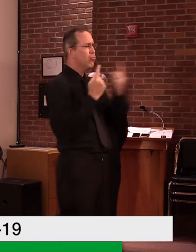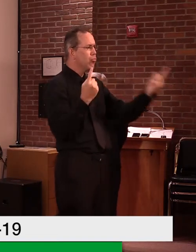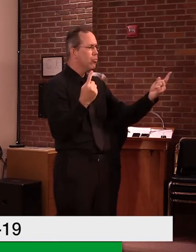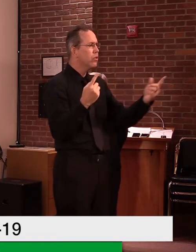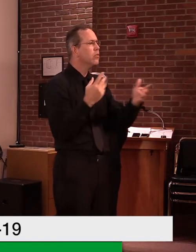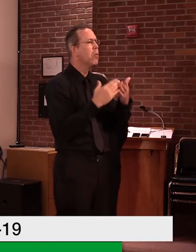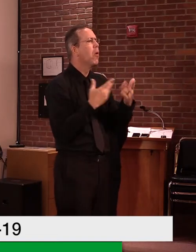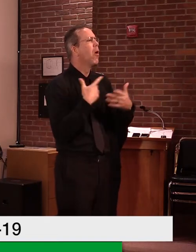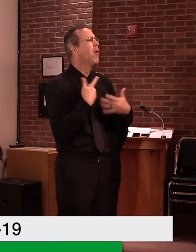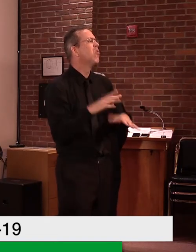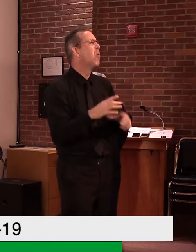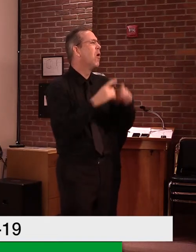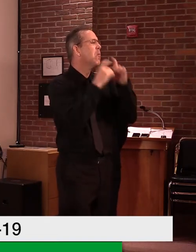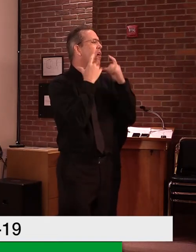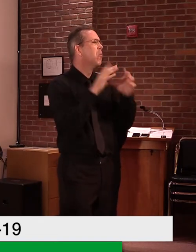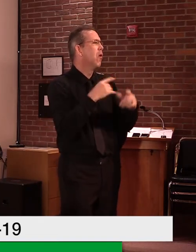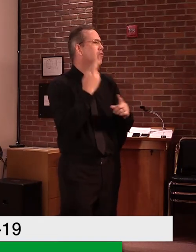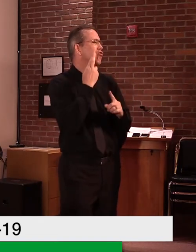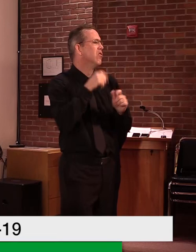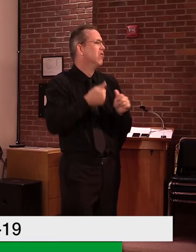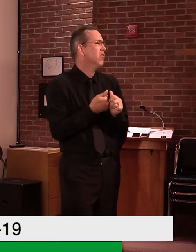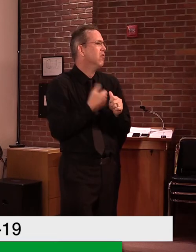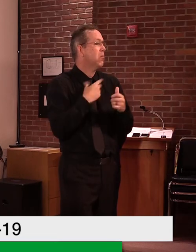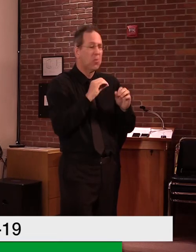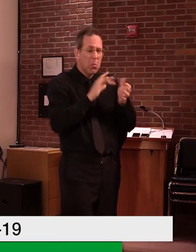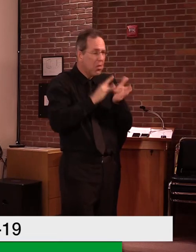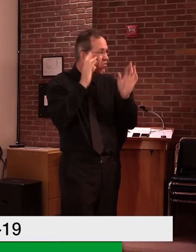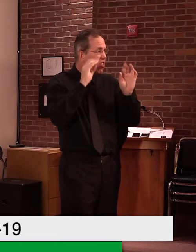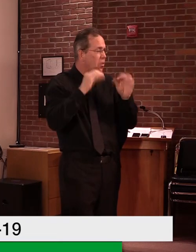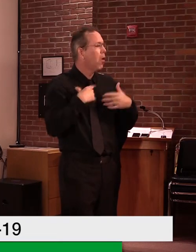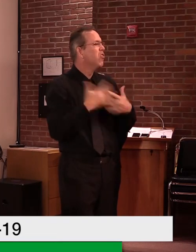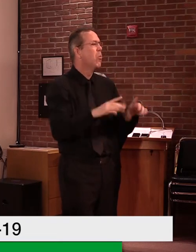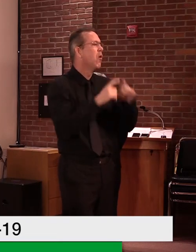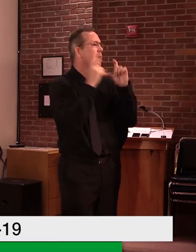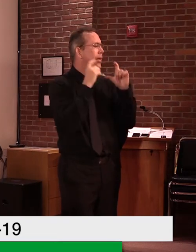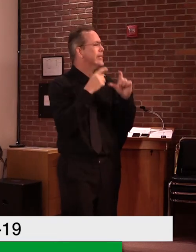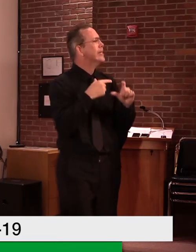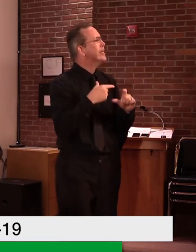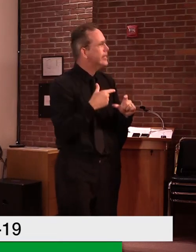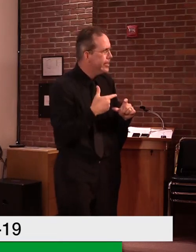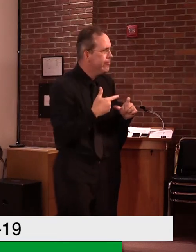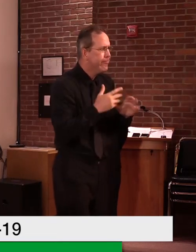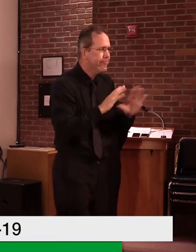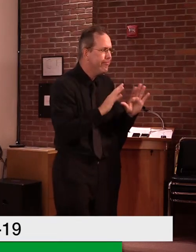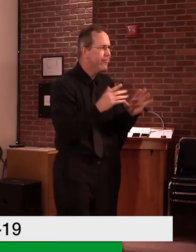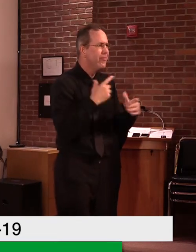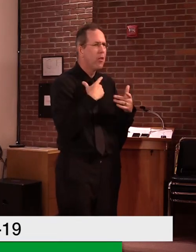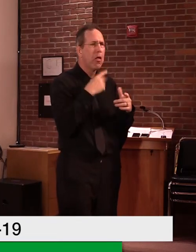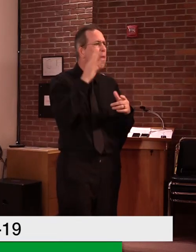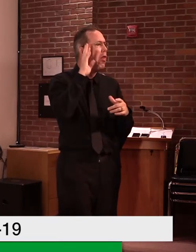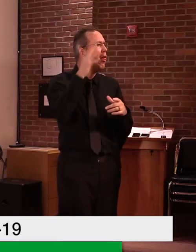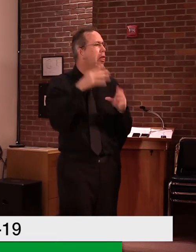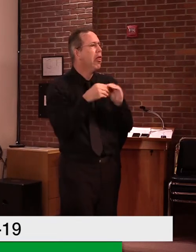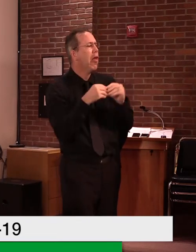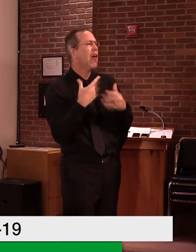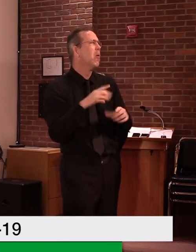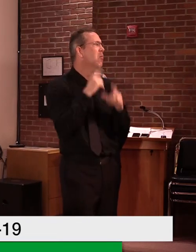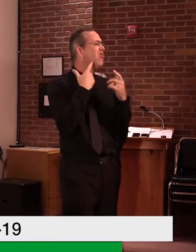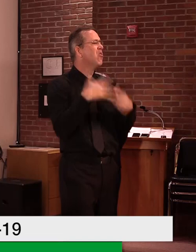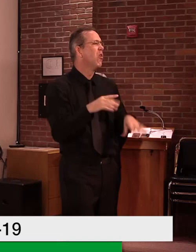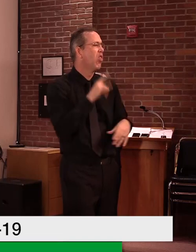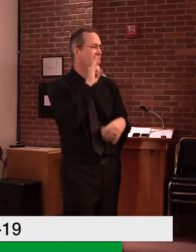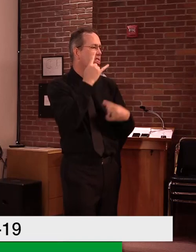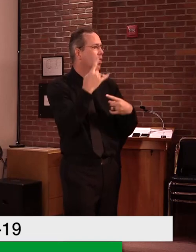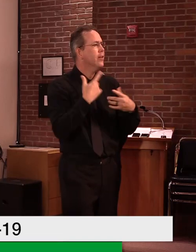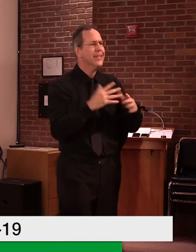real data, not just something you see on Facebook, and realize that the science is real, and that